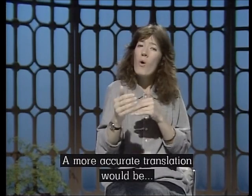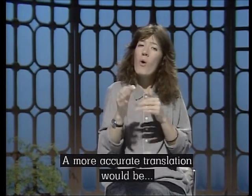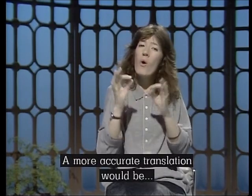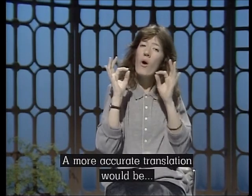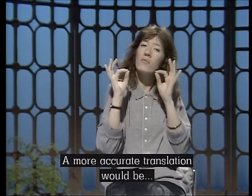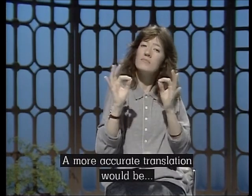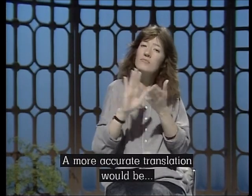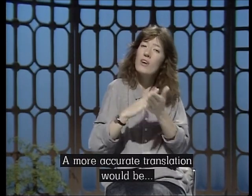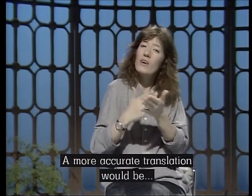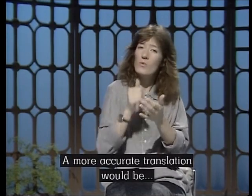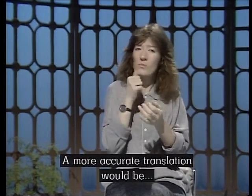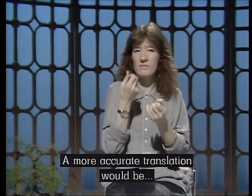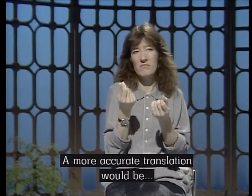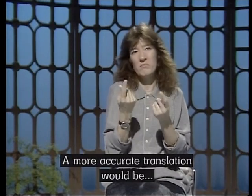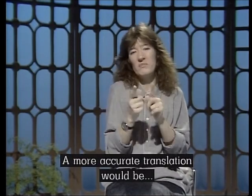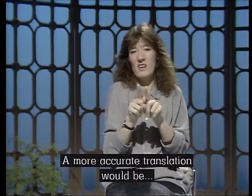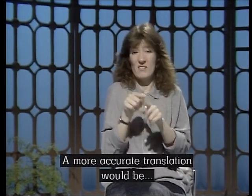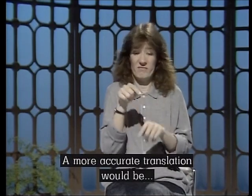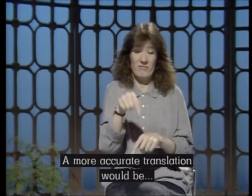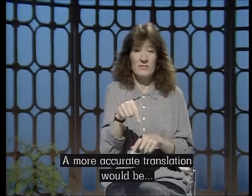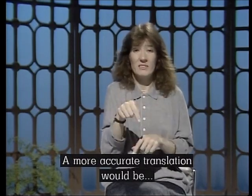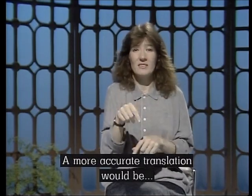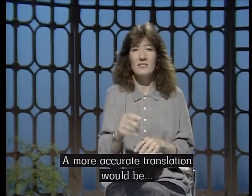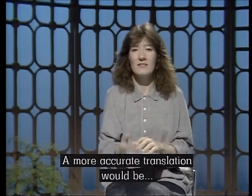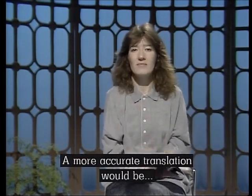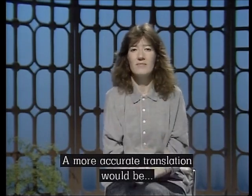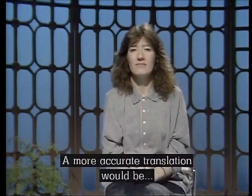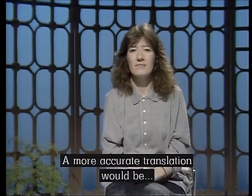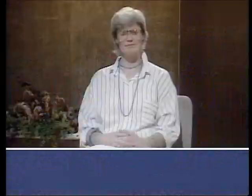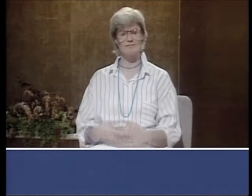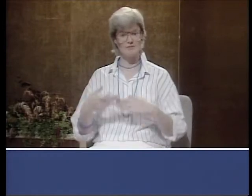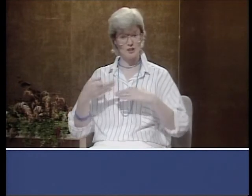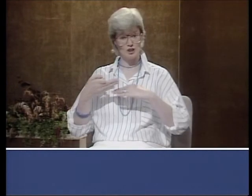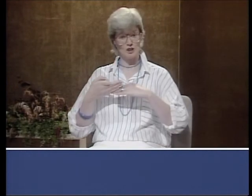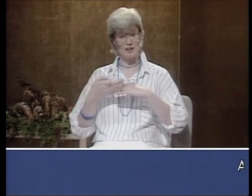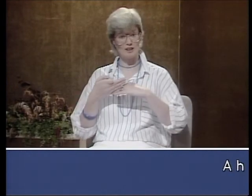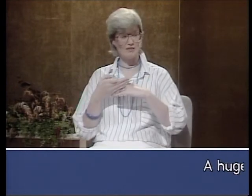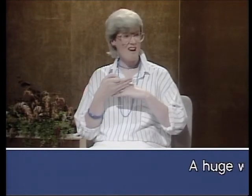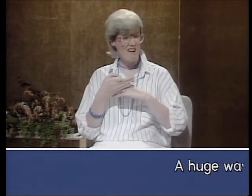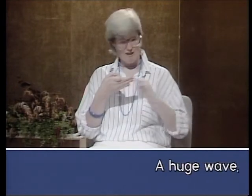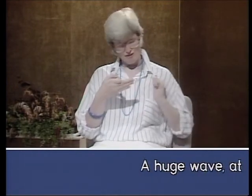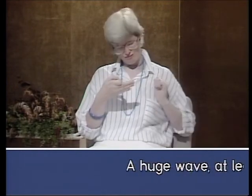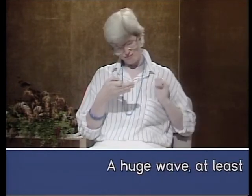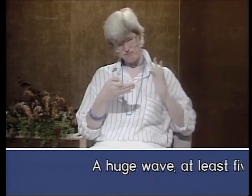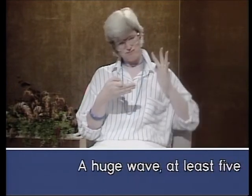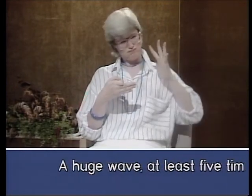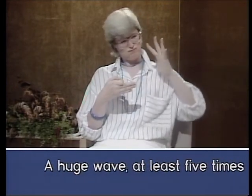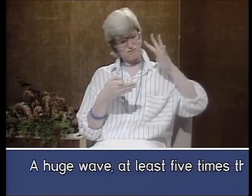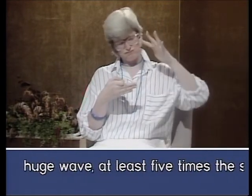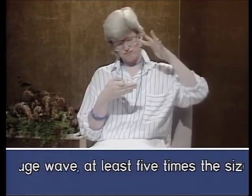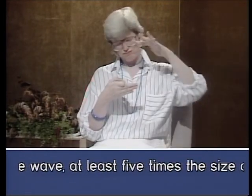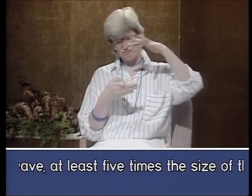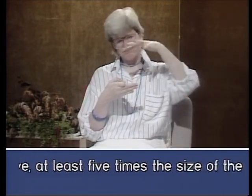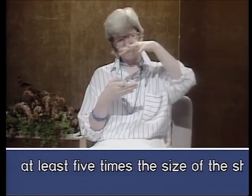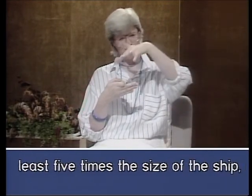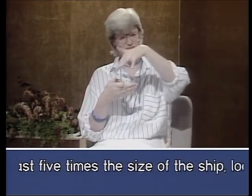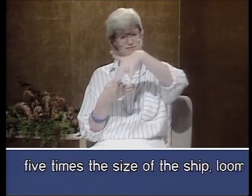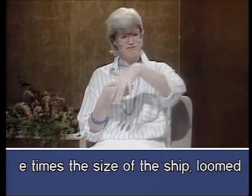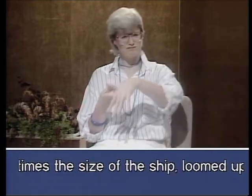A more accurate translation would be something like this. A huge wave, at least 5 times the size of the